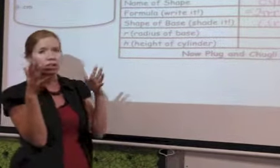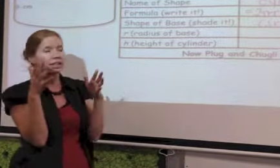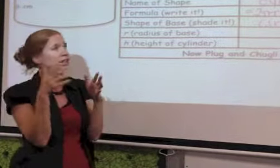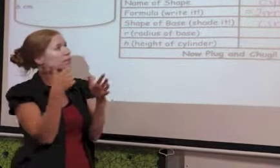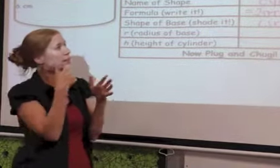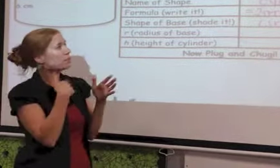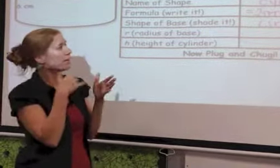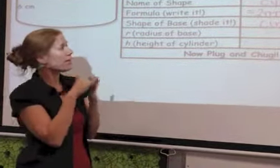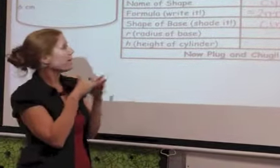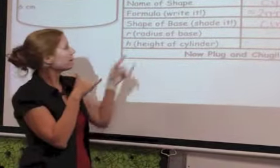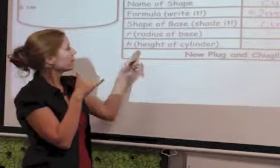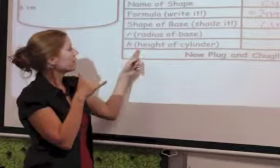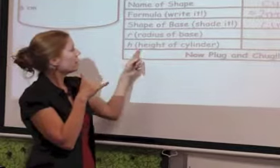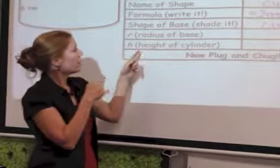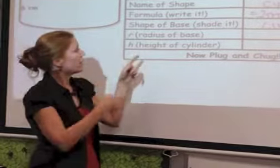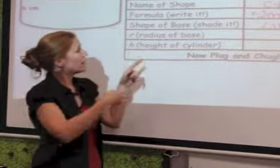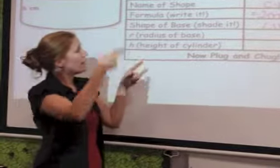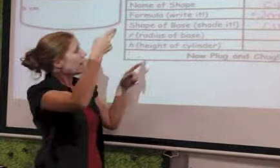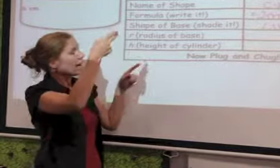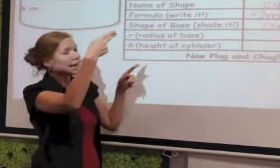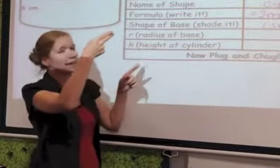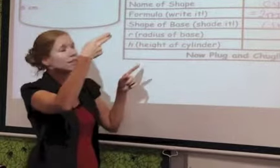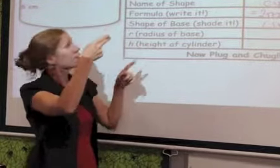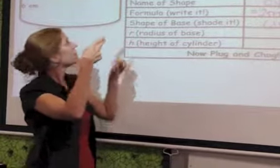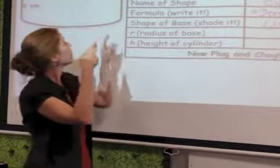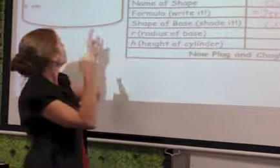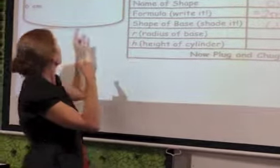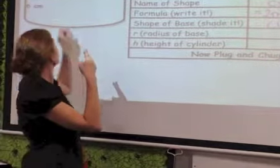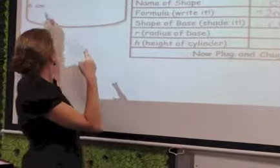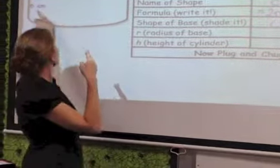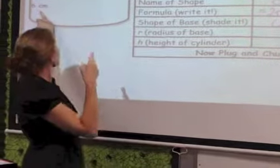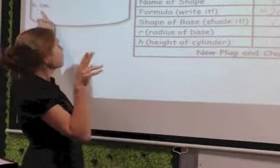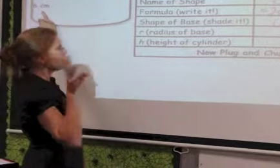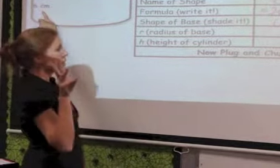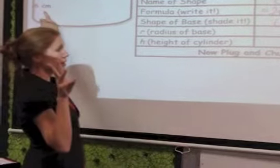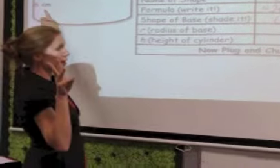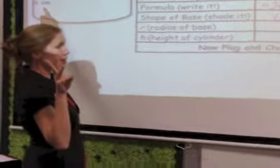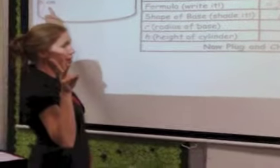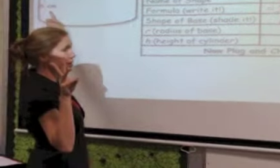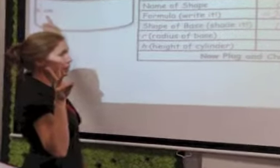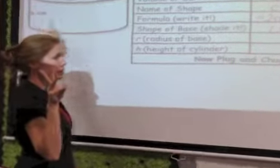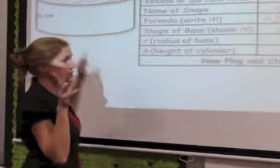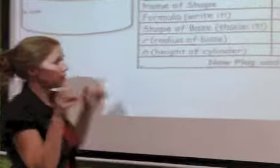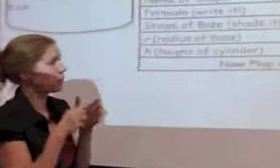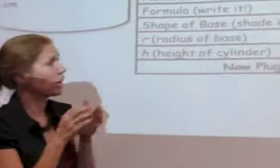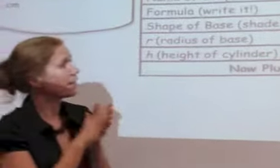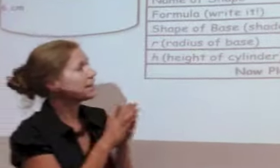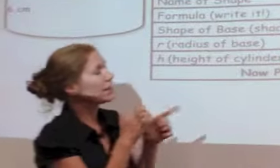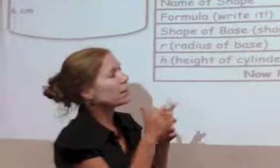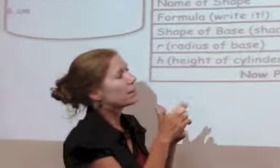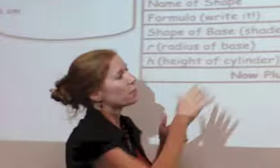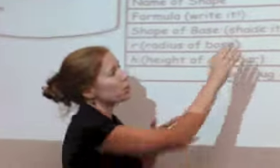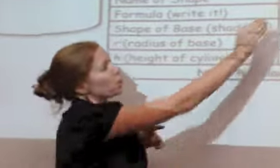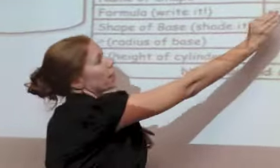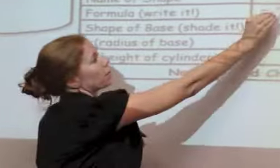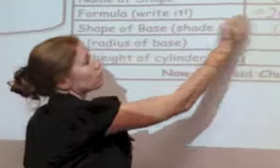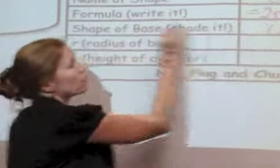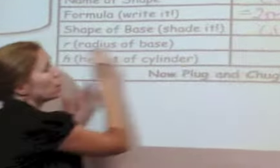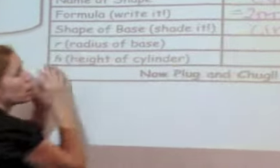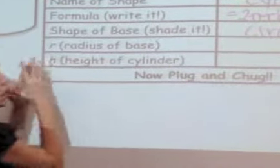already telling me that, and then the height is 6. I'm going to write that down, and then I'm going to go ahead and